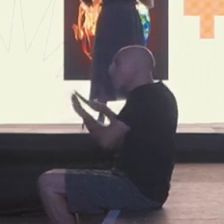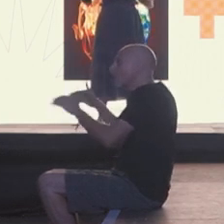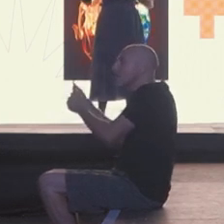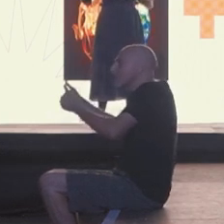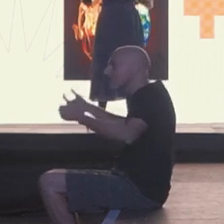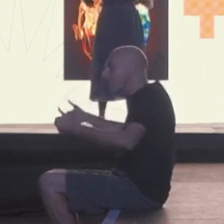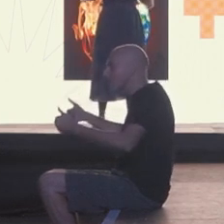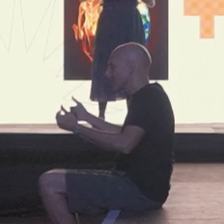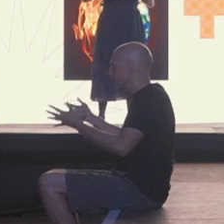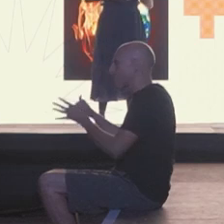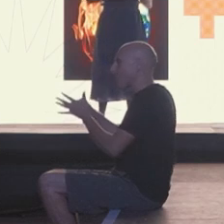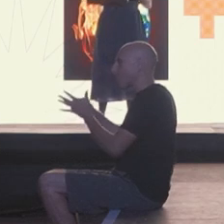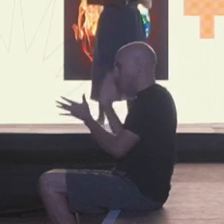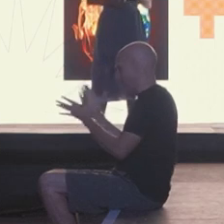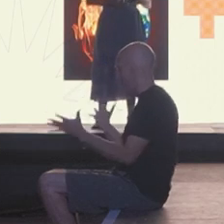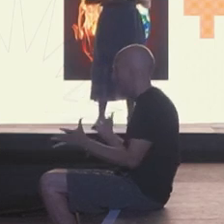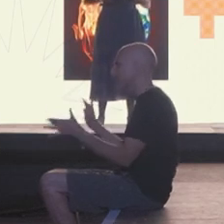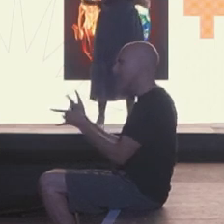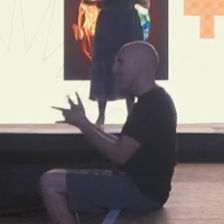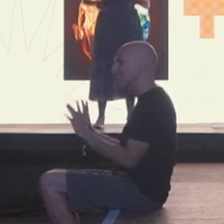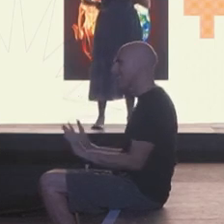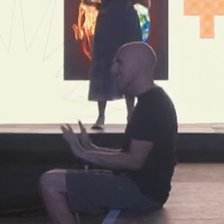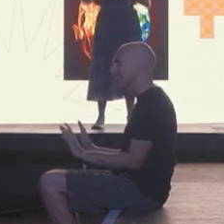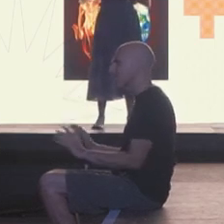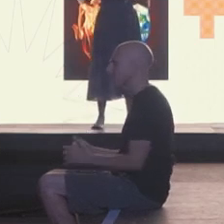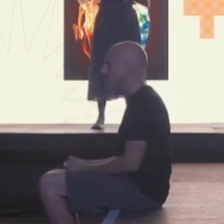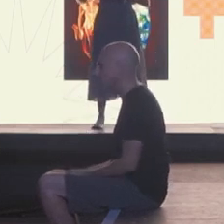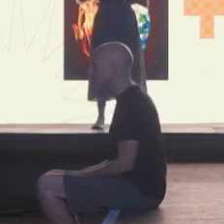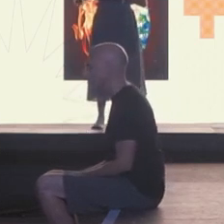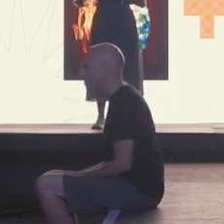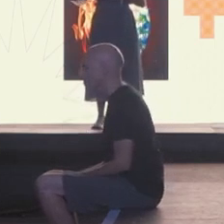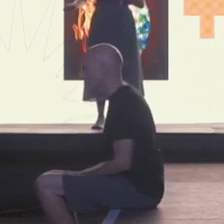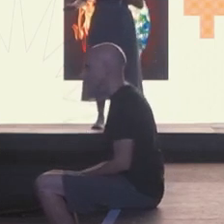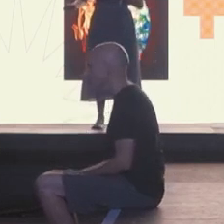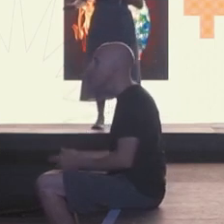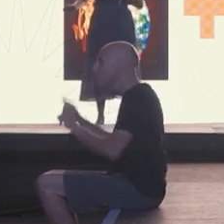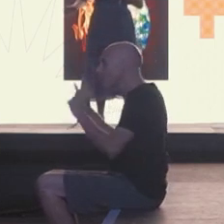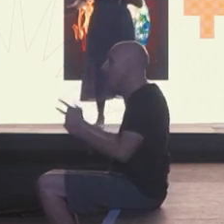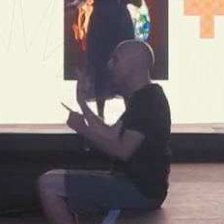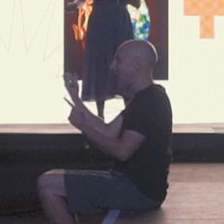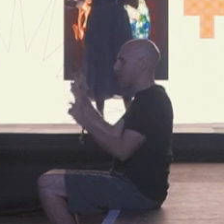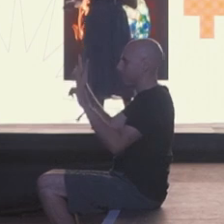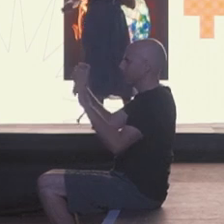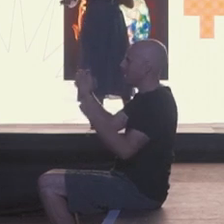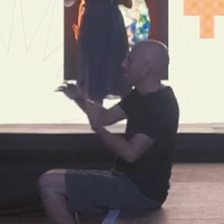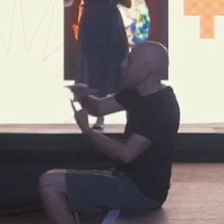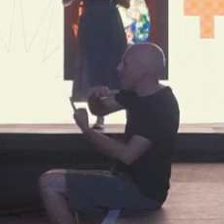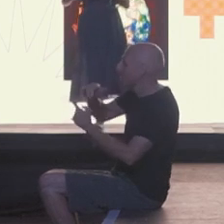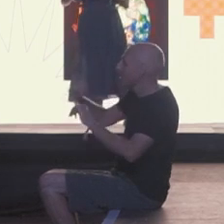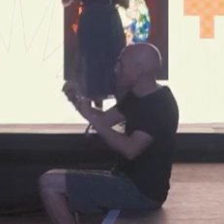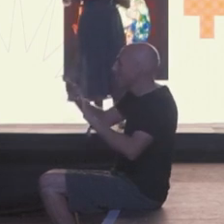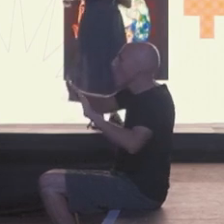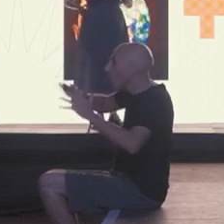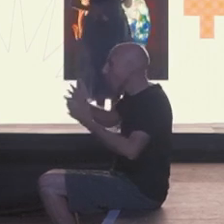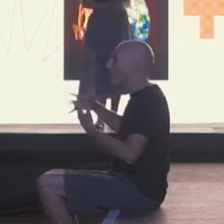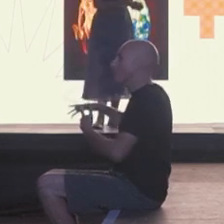deeply connected, and that we cannot address the climate emergency without addressing the animal emergency. And for me, that's when things clicked